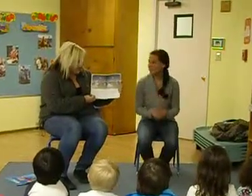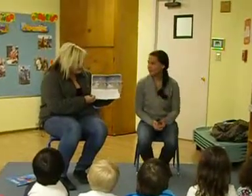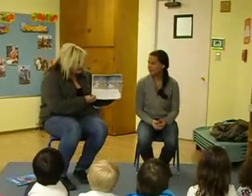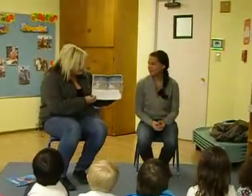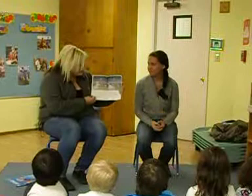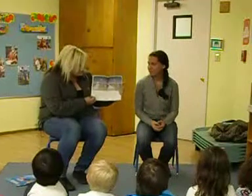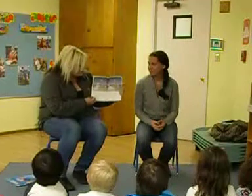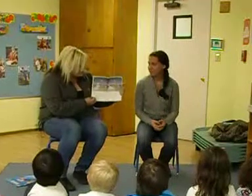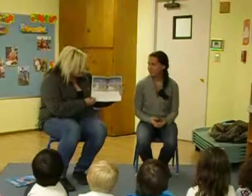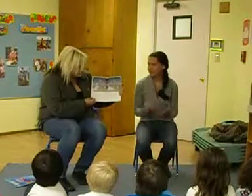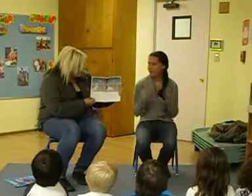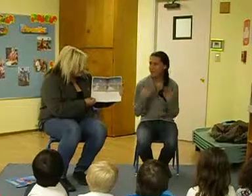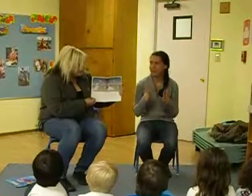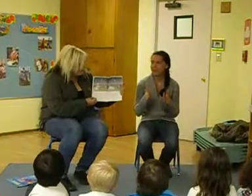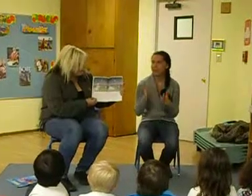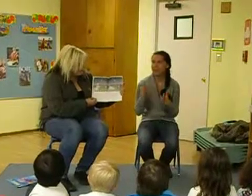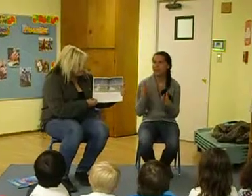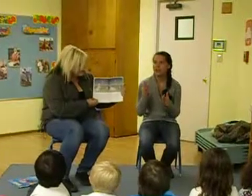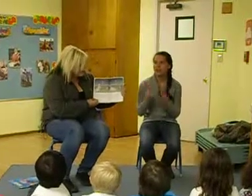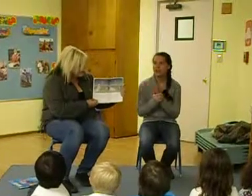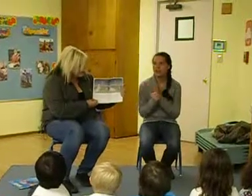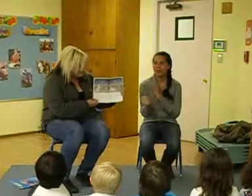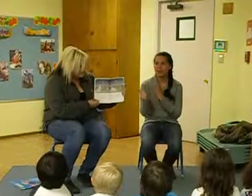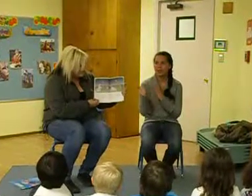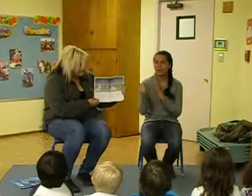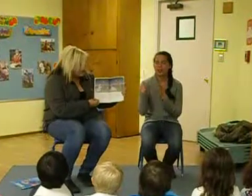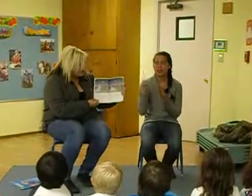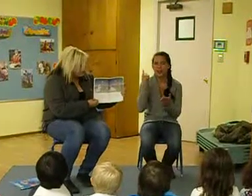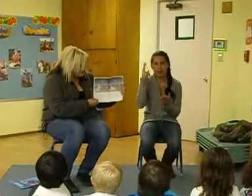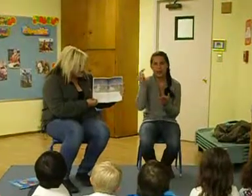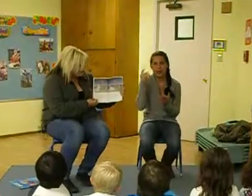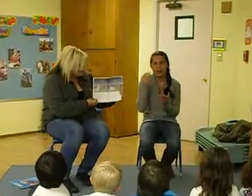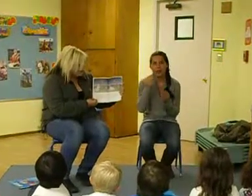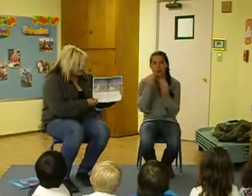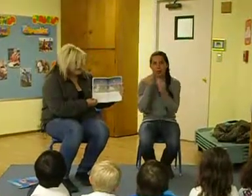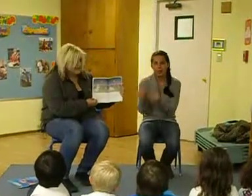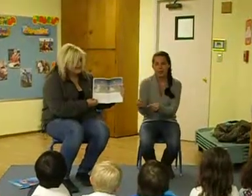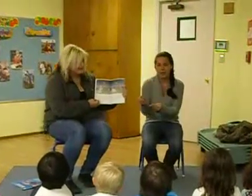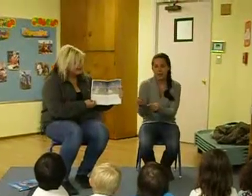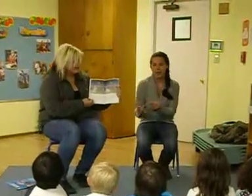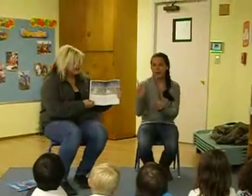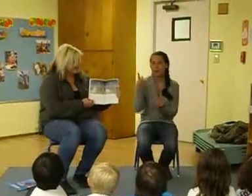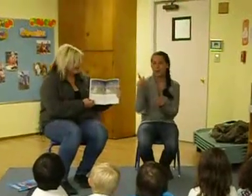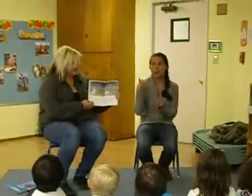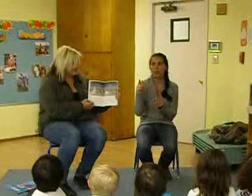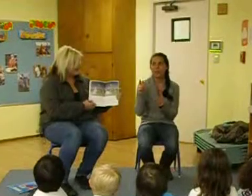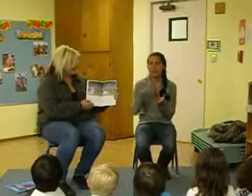After each trick, Harold gave Lilac a biscuit. "Good dog," he said.